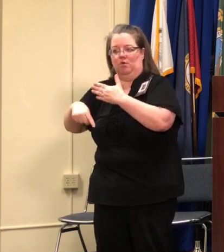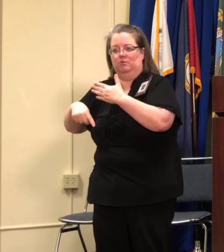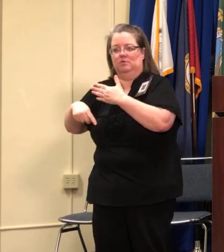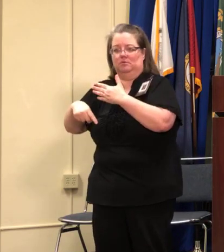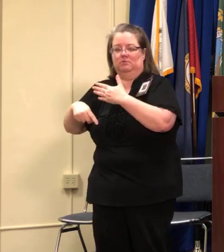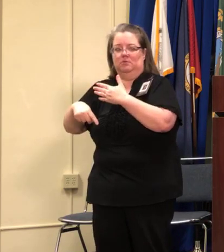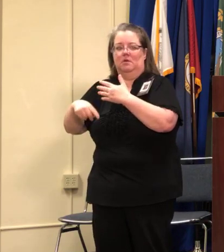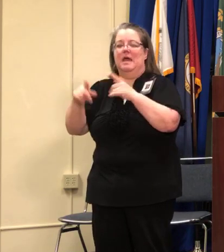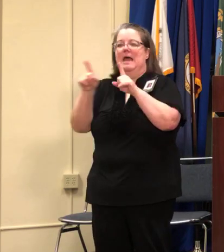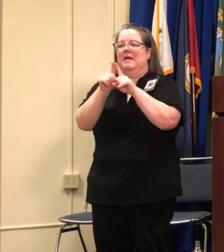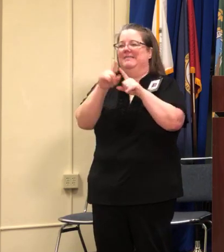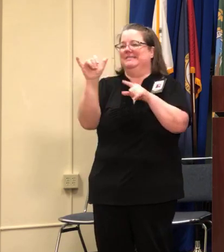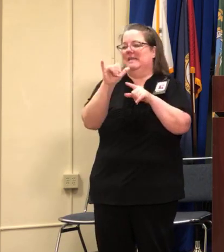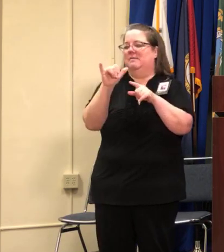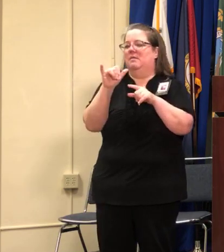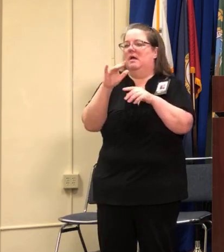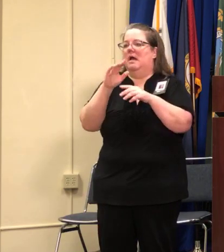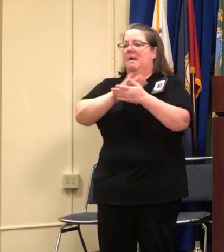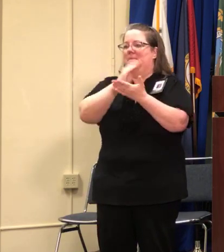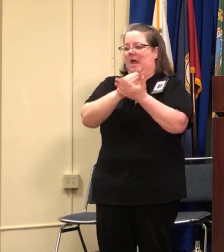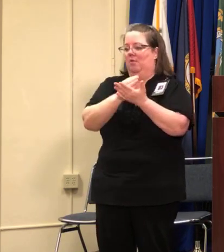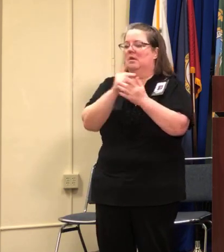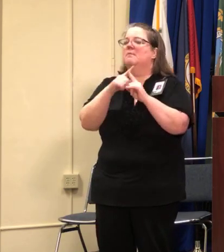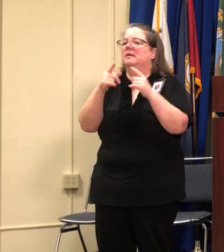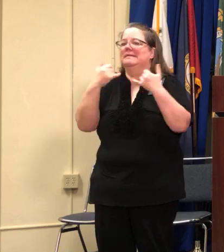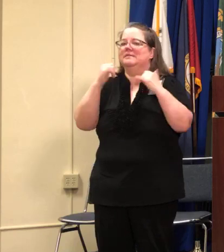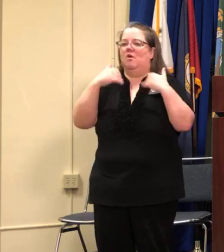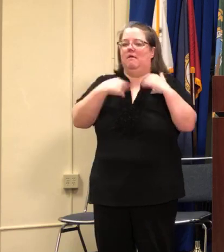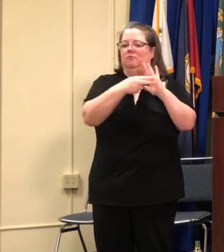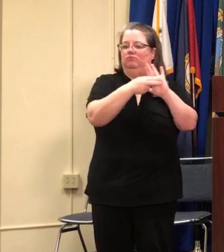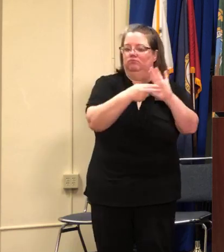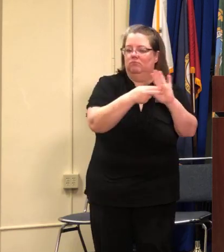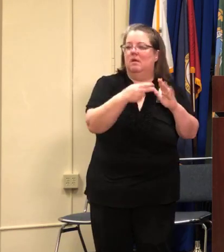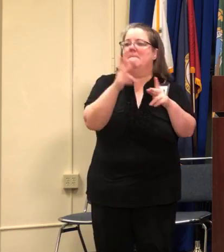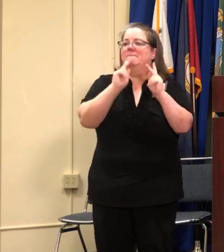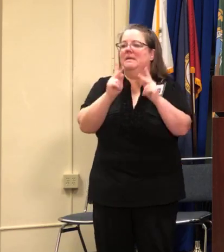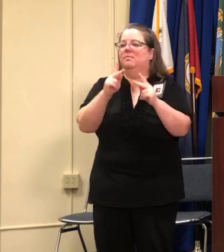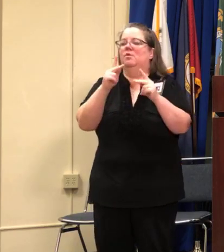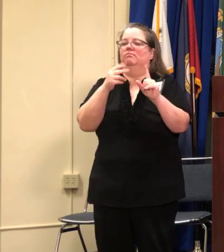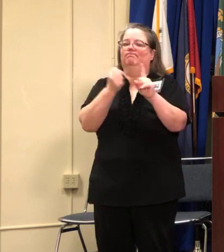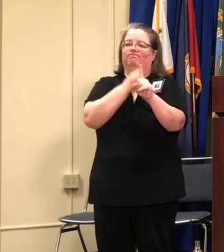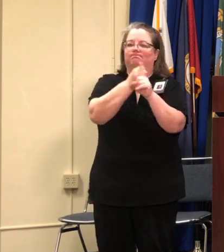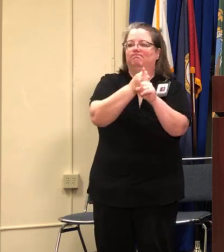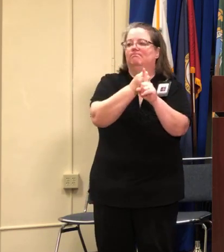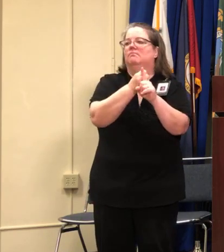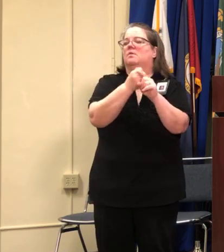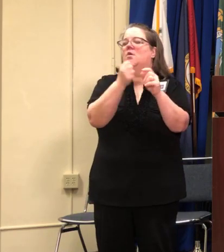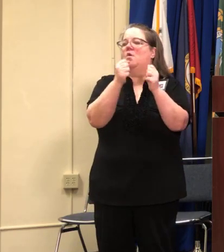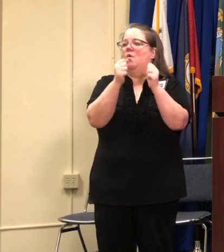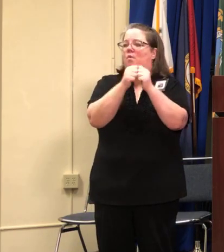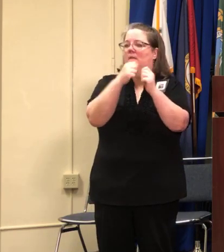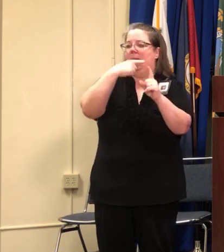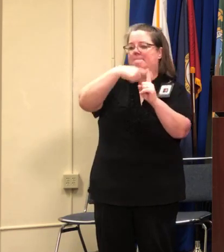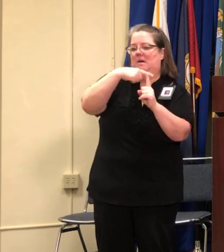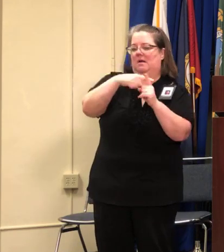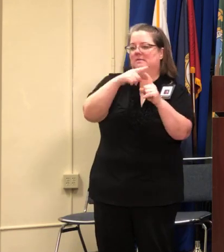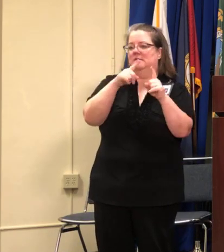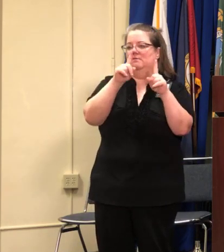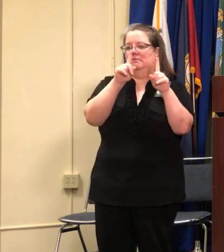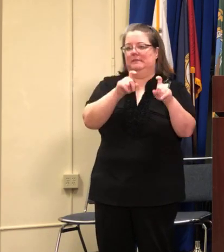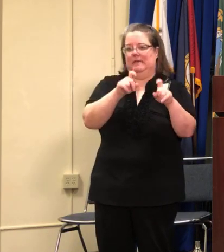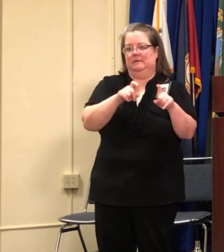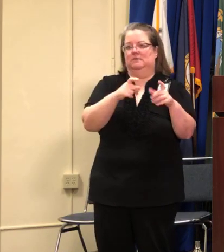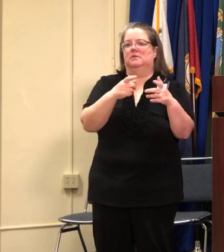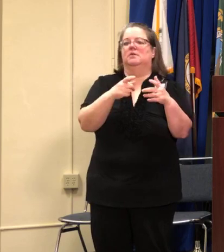rate, but there's definitely diagnosis, there's definitely transmission occurring at younger age